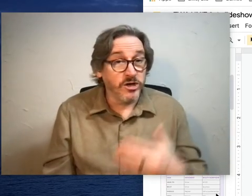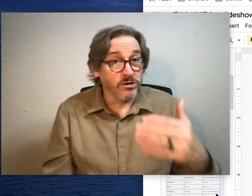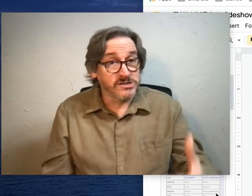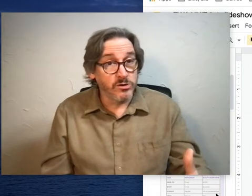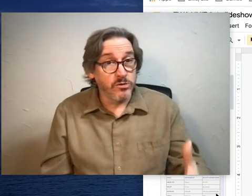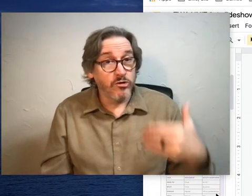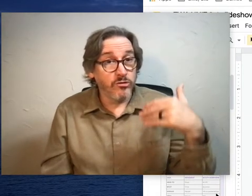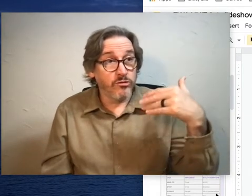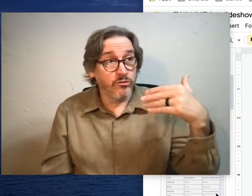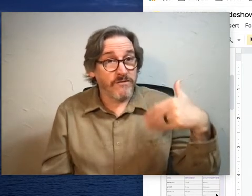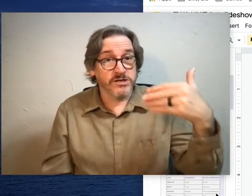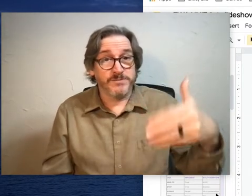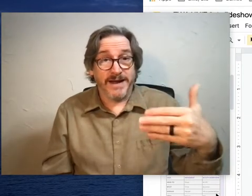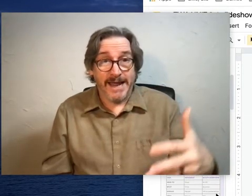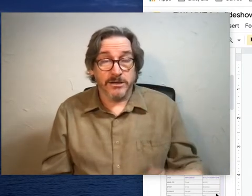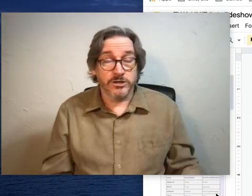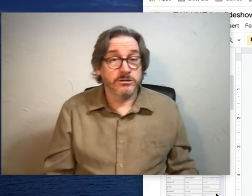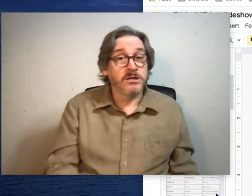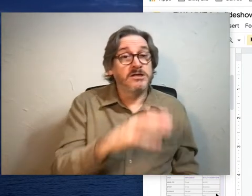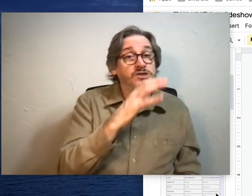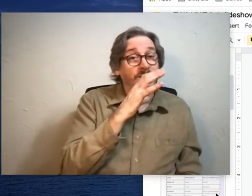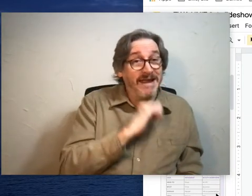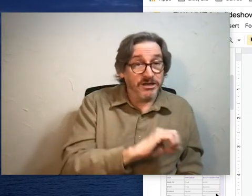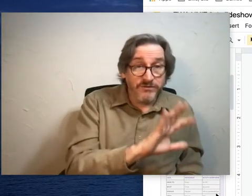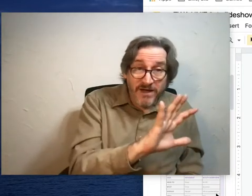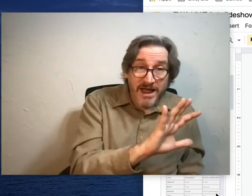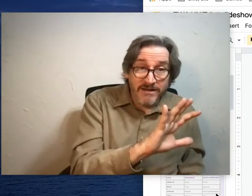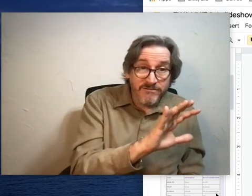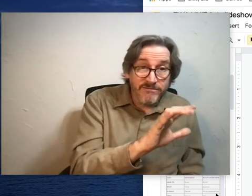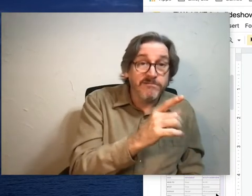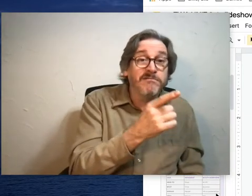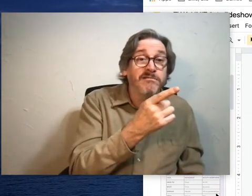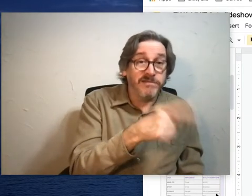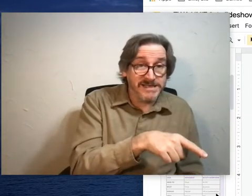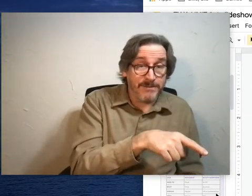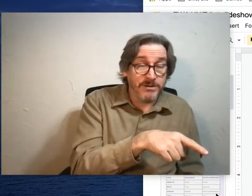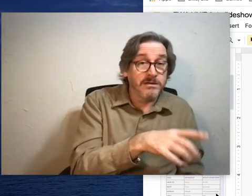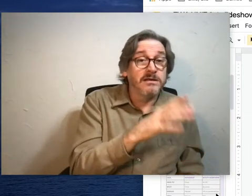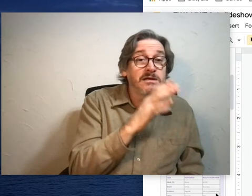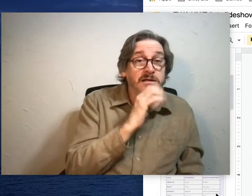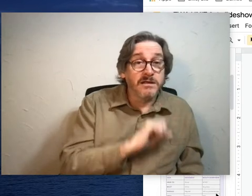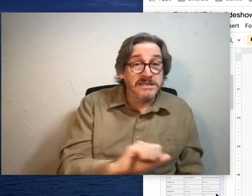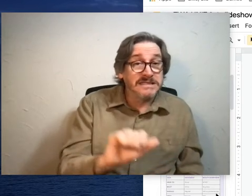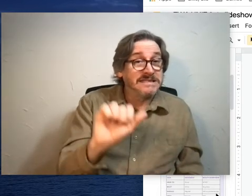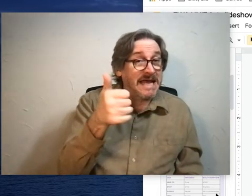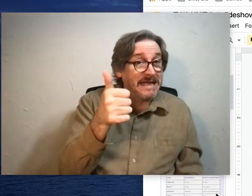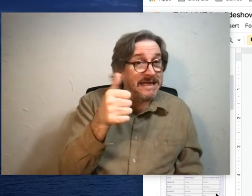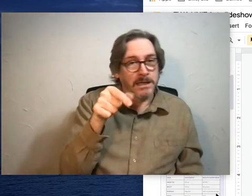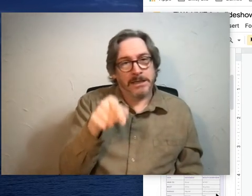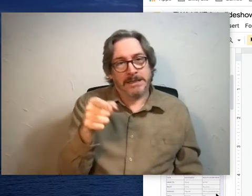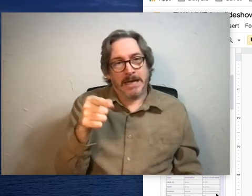We could also reference by age. So at age 5, this happened.